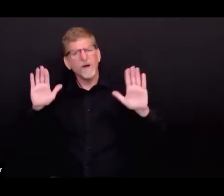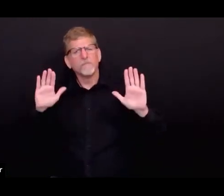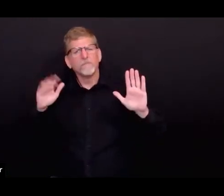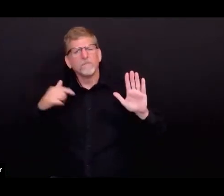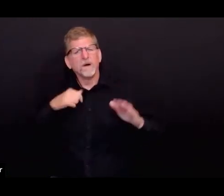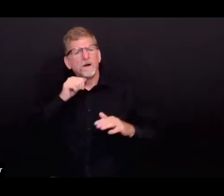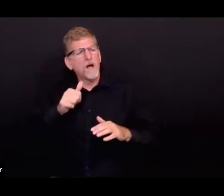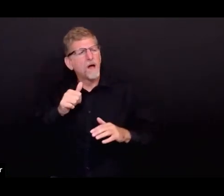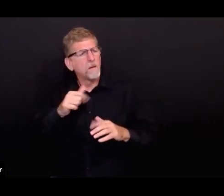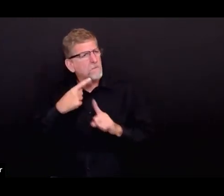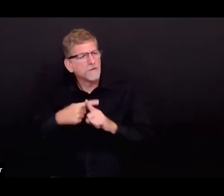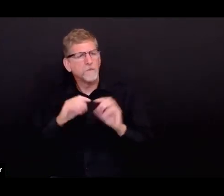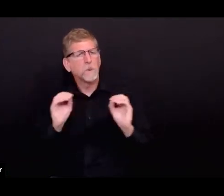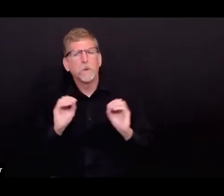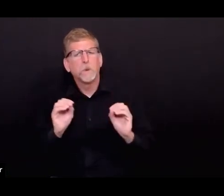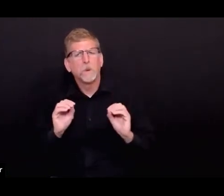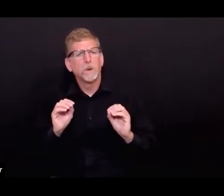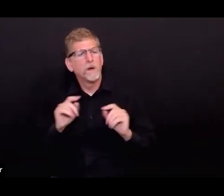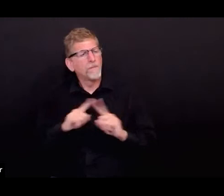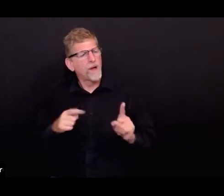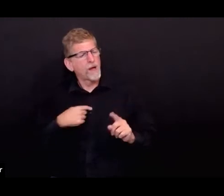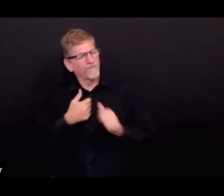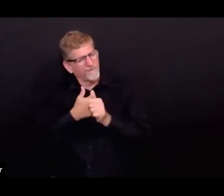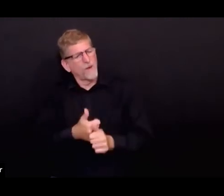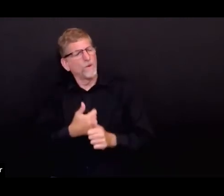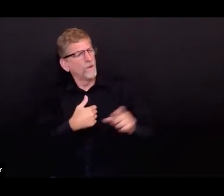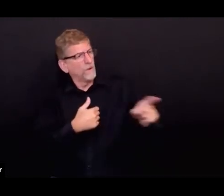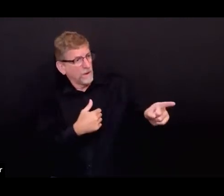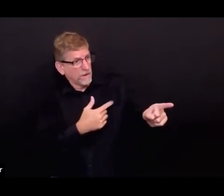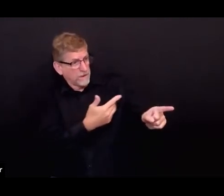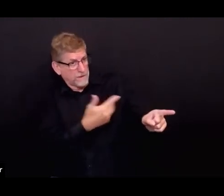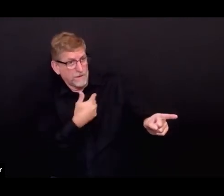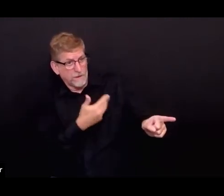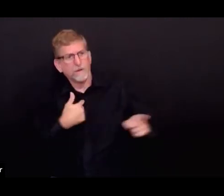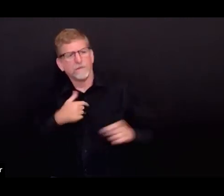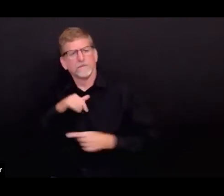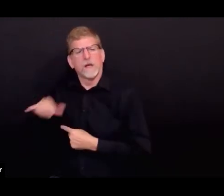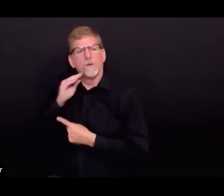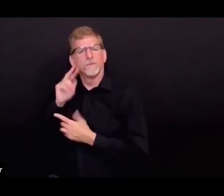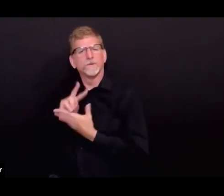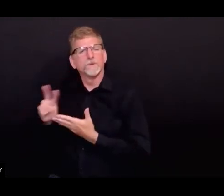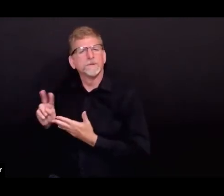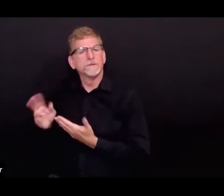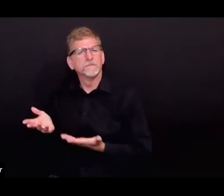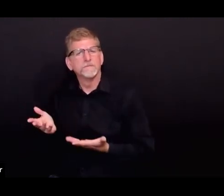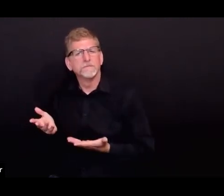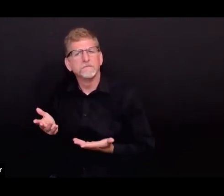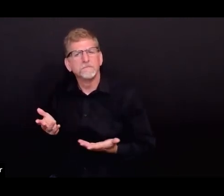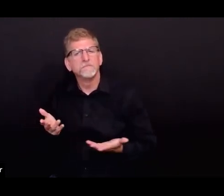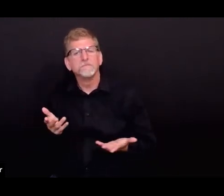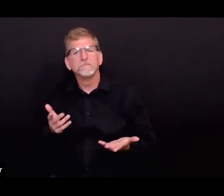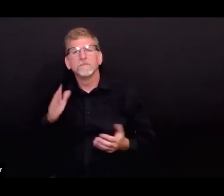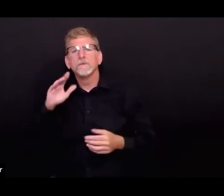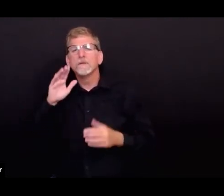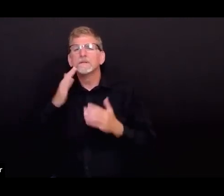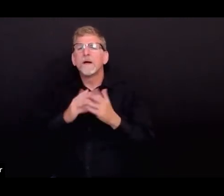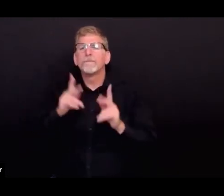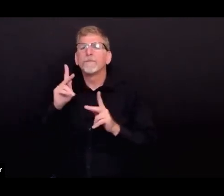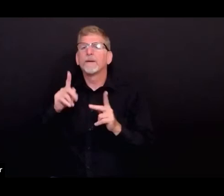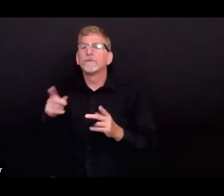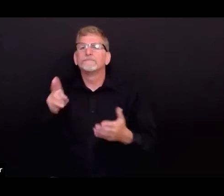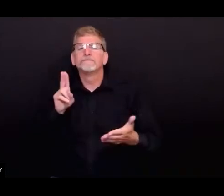and here's what I would say is that, again, I get it. People signed waivers to go to that said they wouldn't hold the